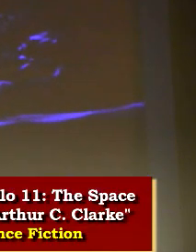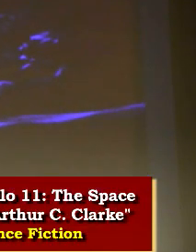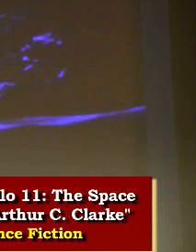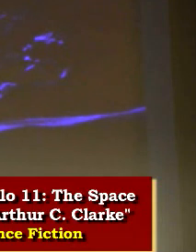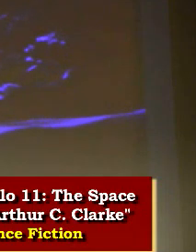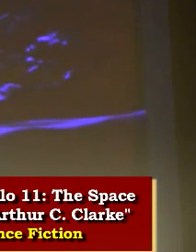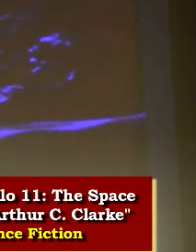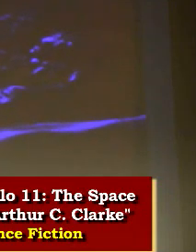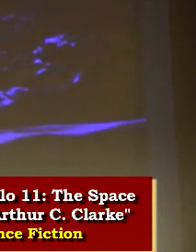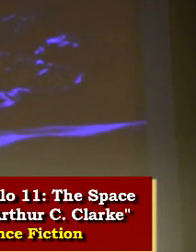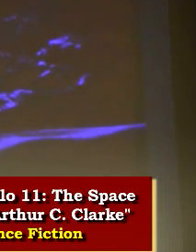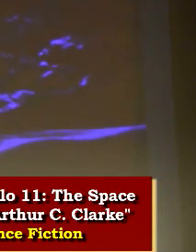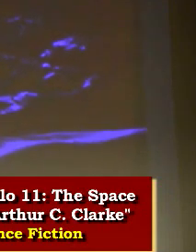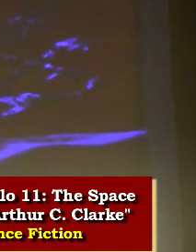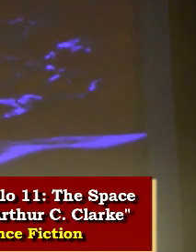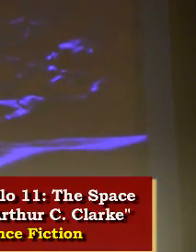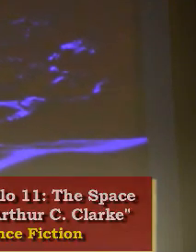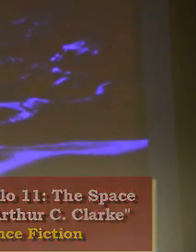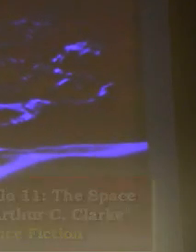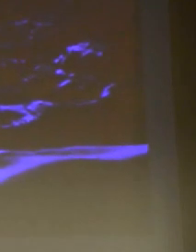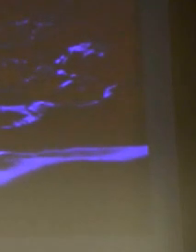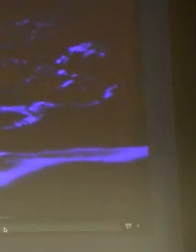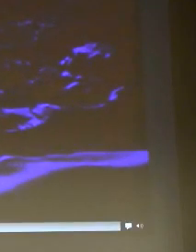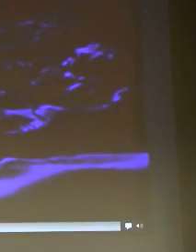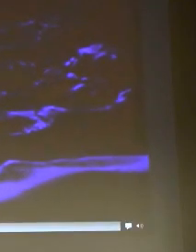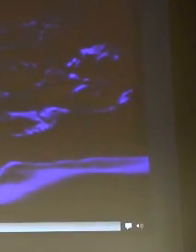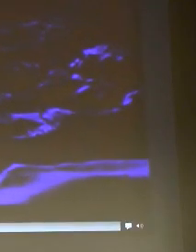it for you and tell you which landscapes they actually filmed.